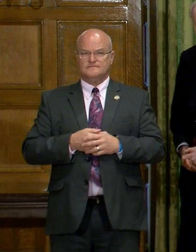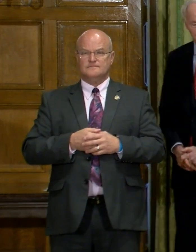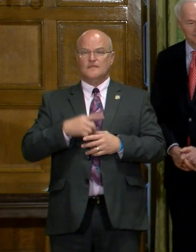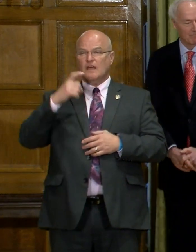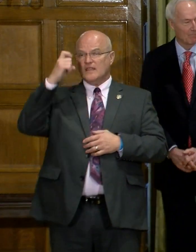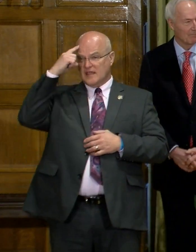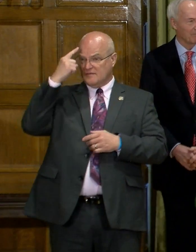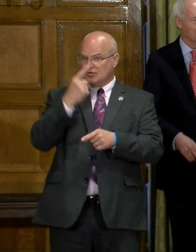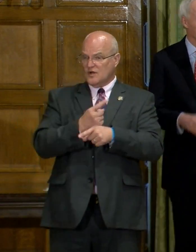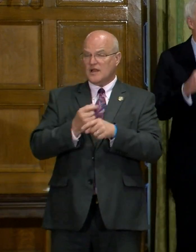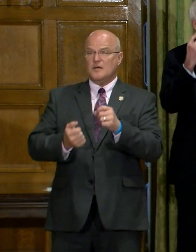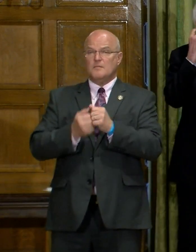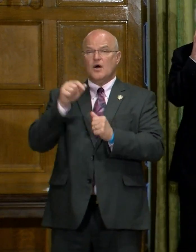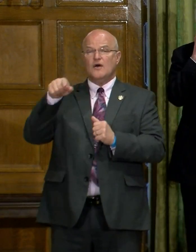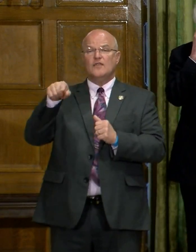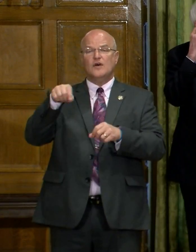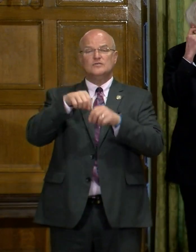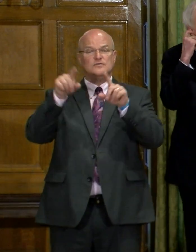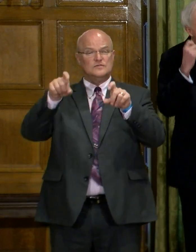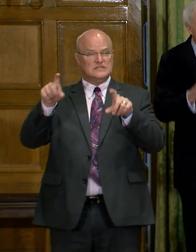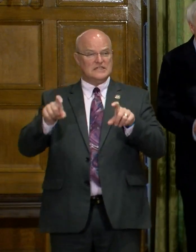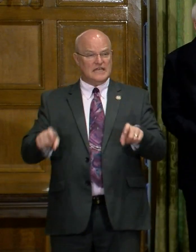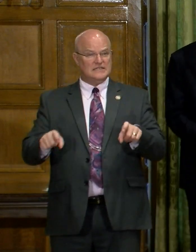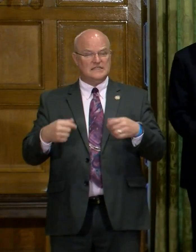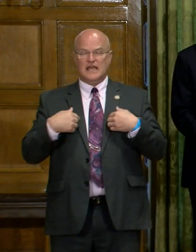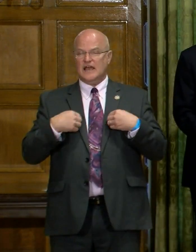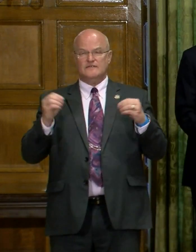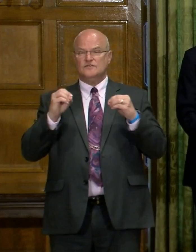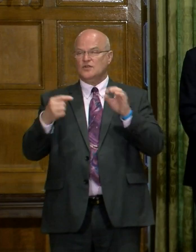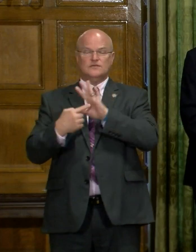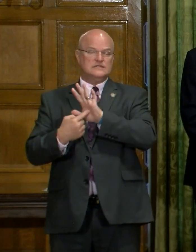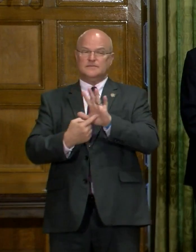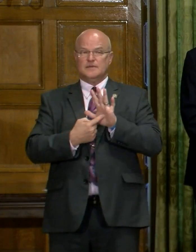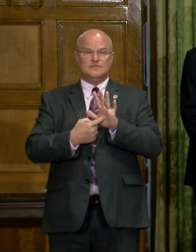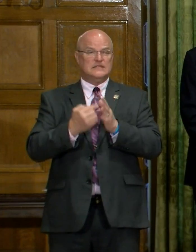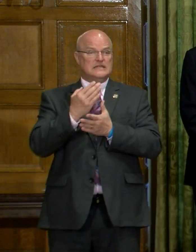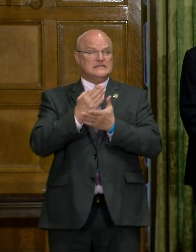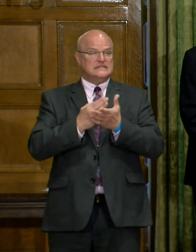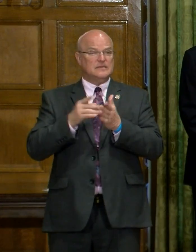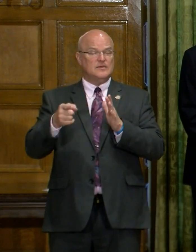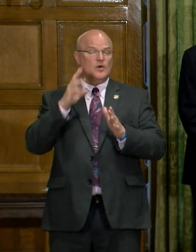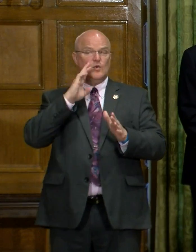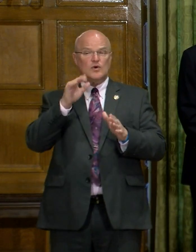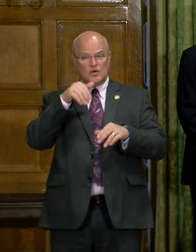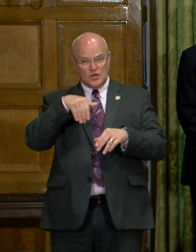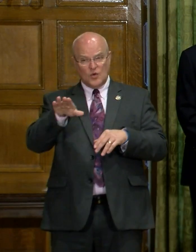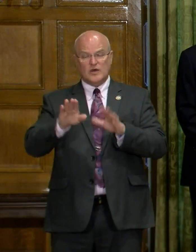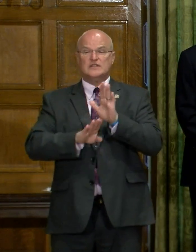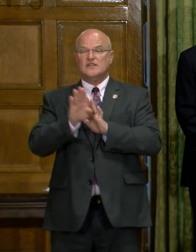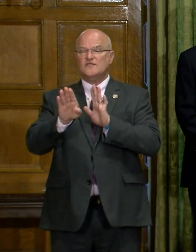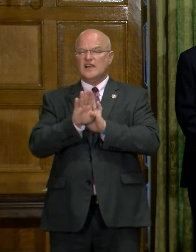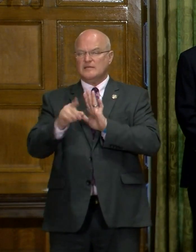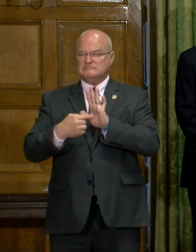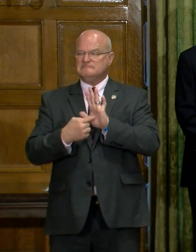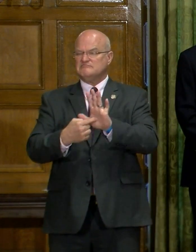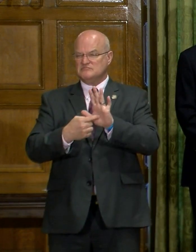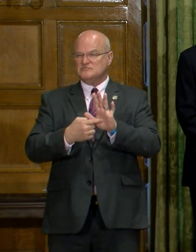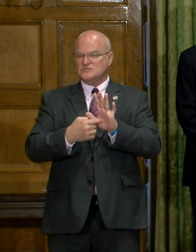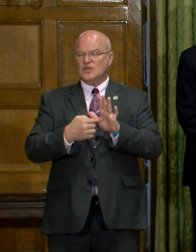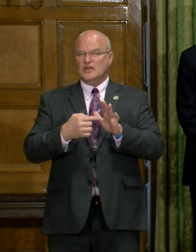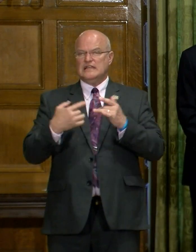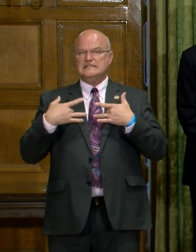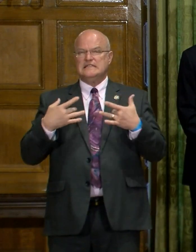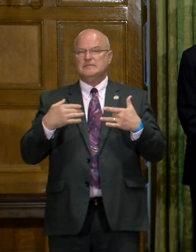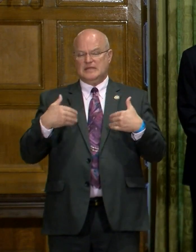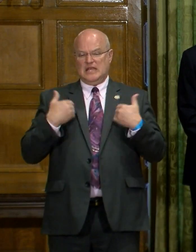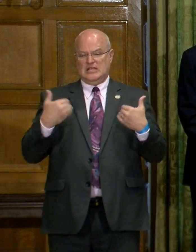The Governor is correct. Most of those who have been tested are asymptomatic. Some of those, of course, will go on to develop symptoms. They tend